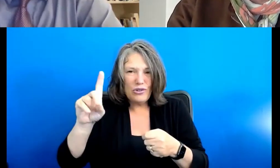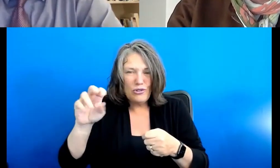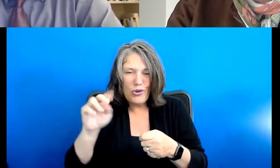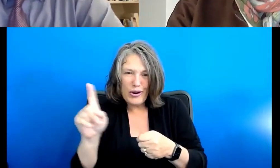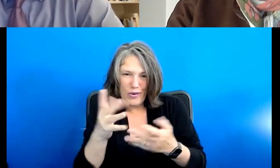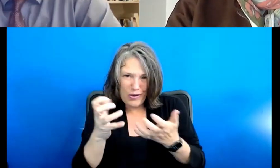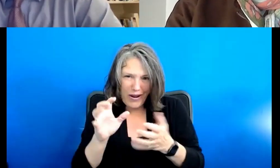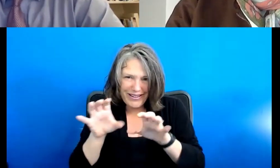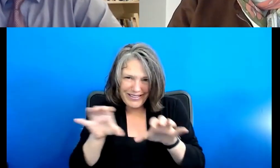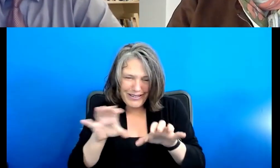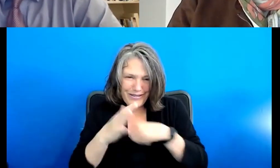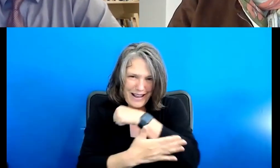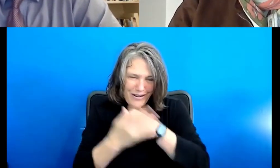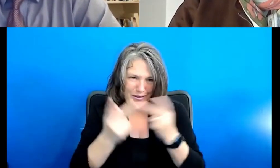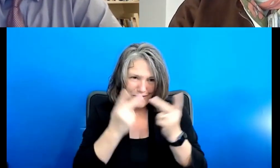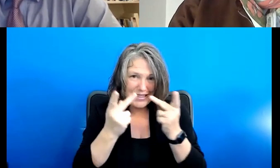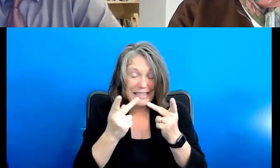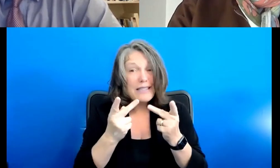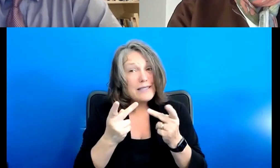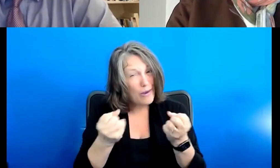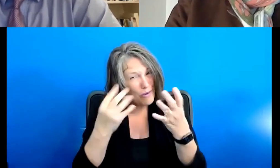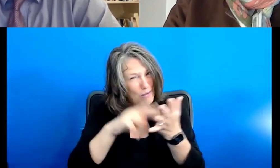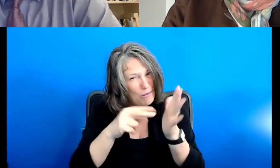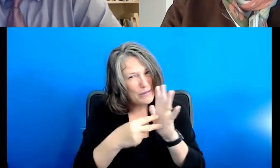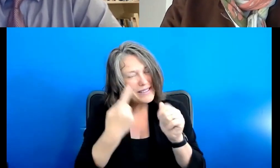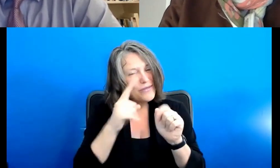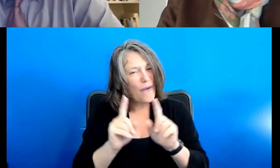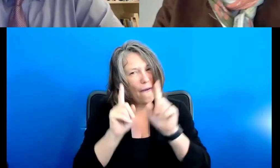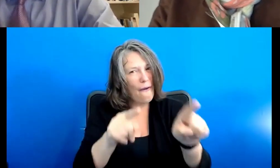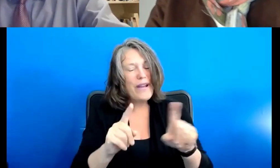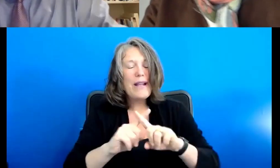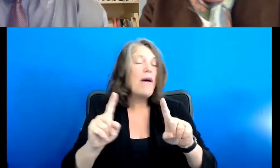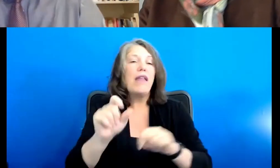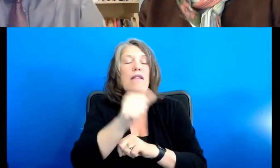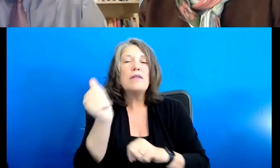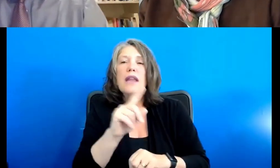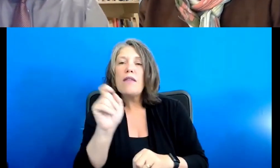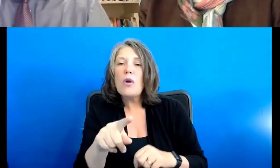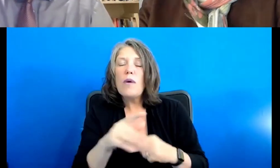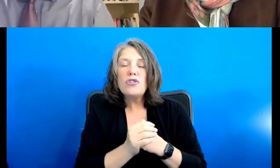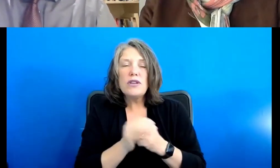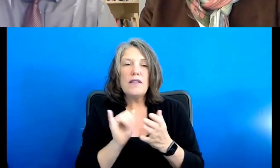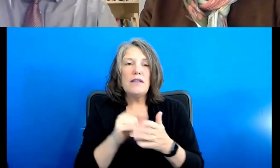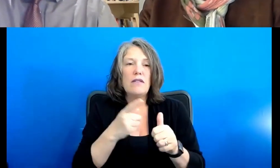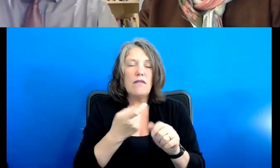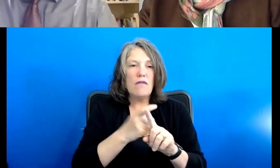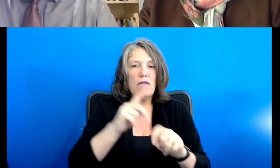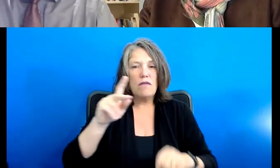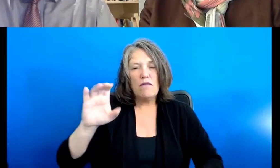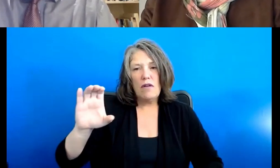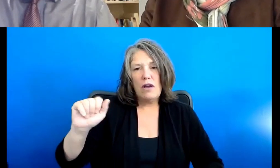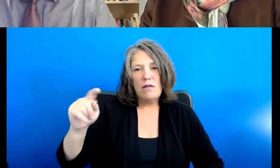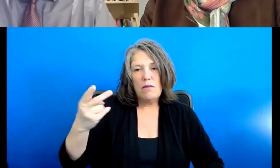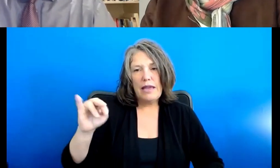country visit. Yep. So we could have multiple purposes. But there is another question. This one is from Kathryn Cardy.